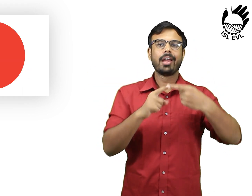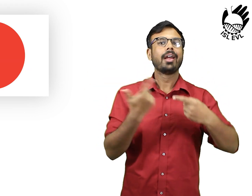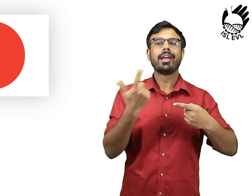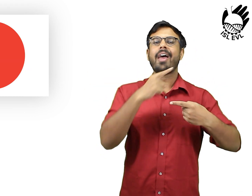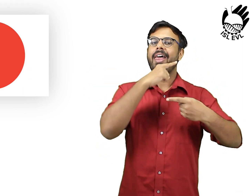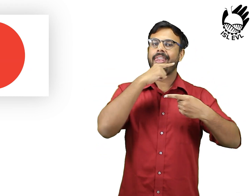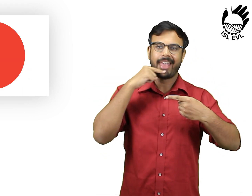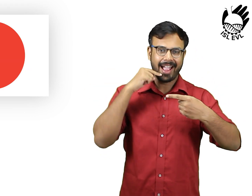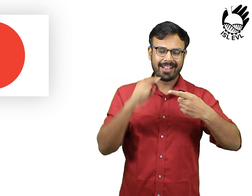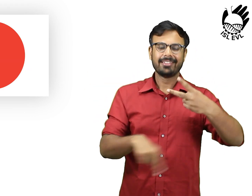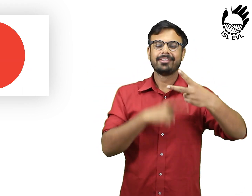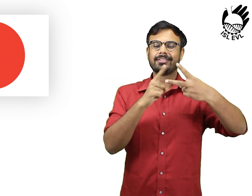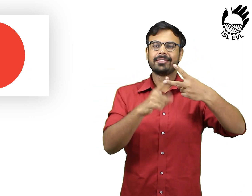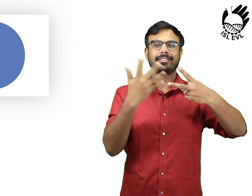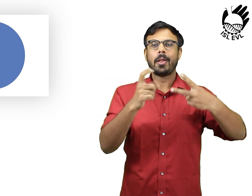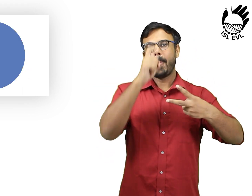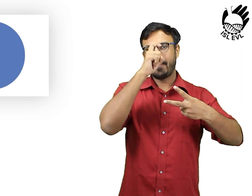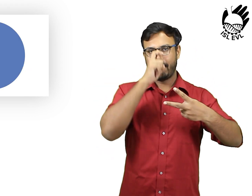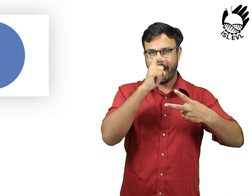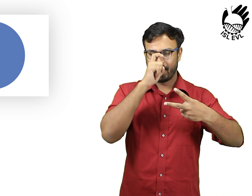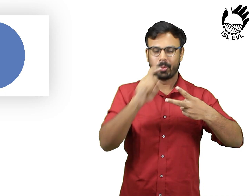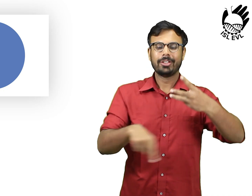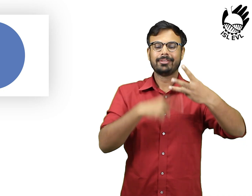this technique to compare given samples of ink.